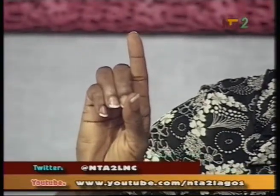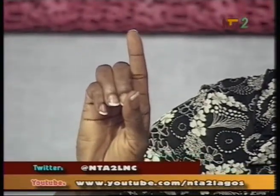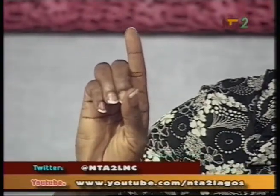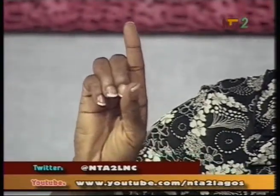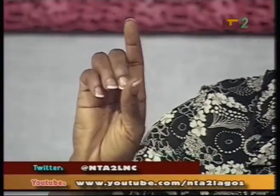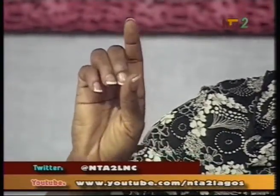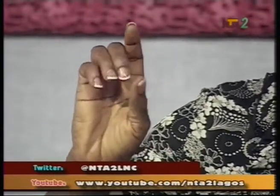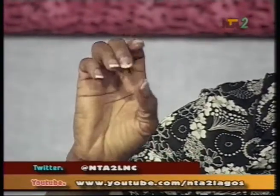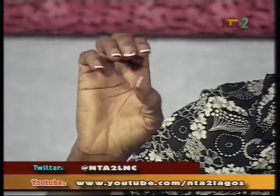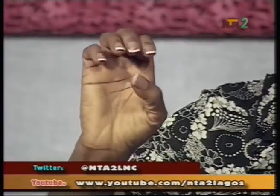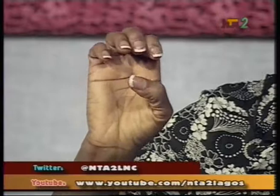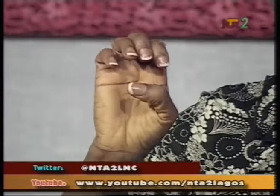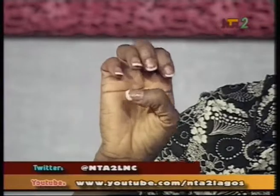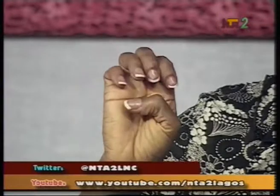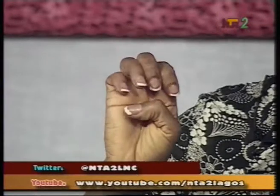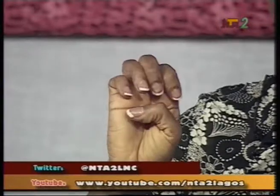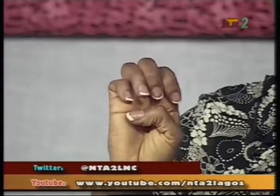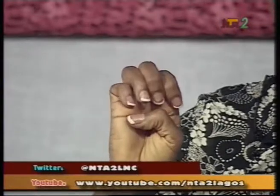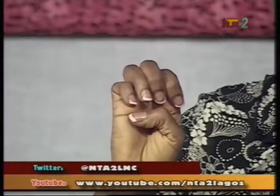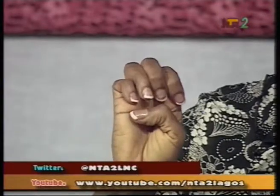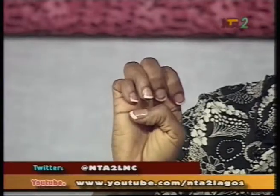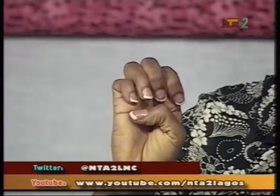And then you move to E.